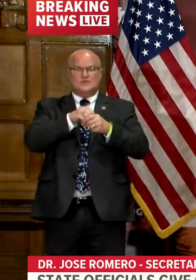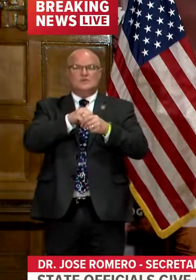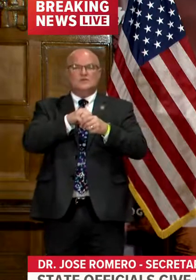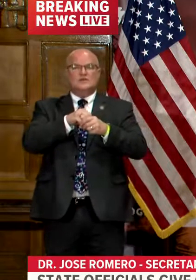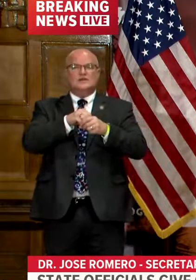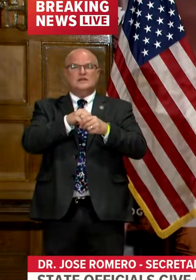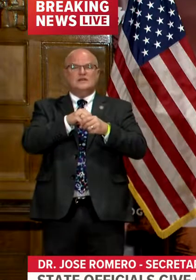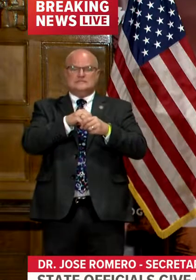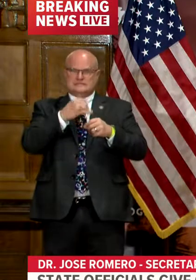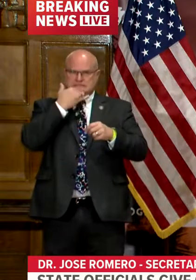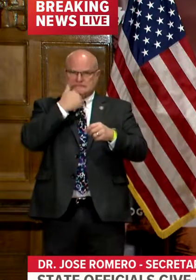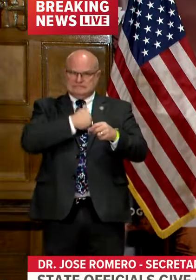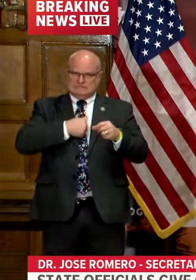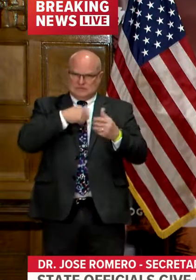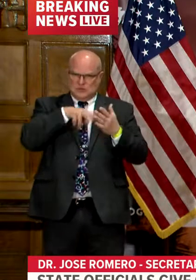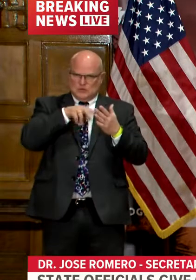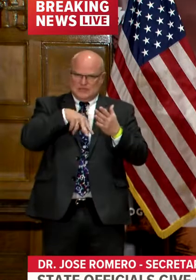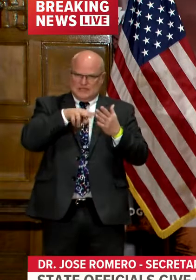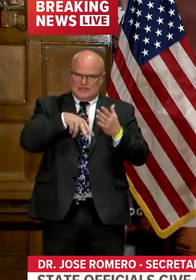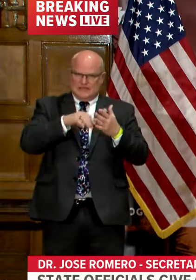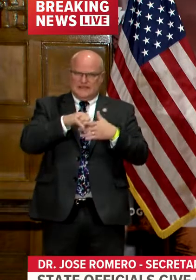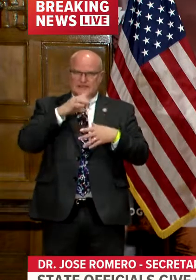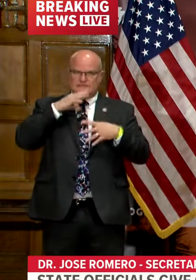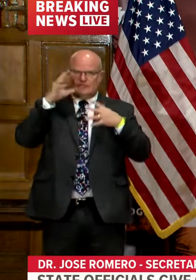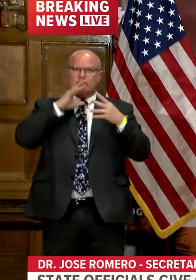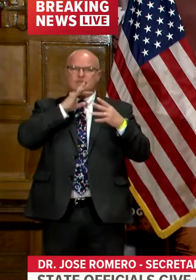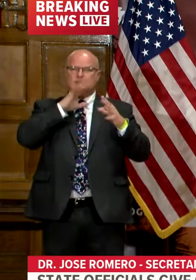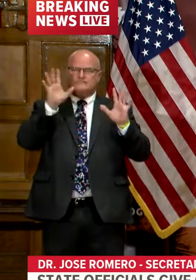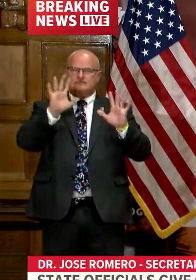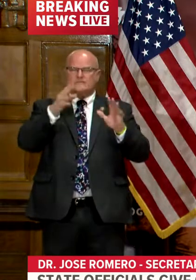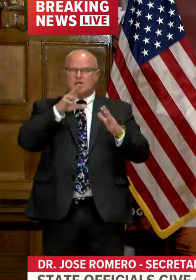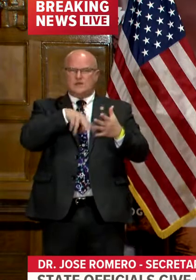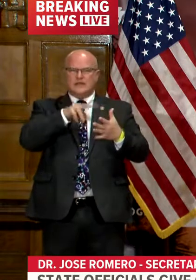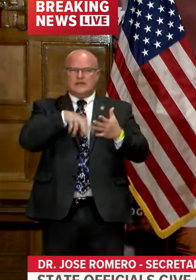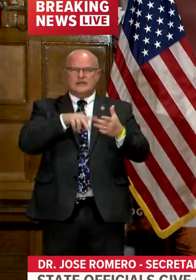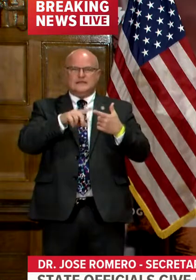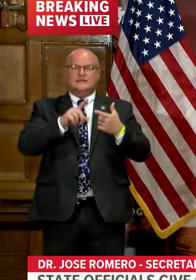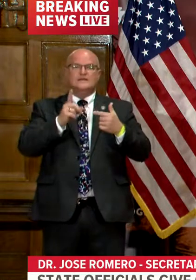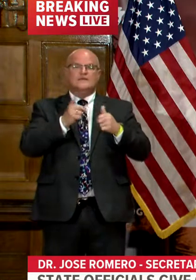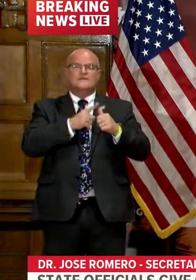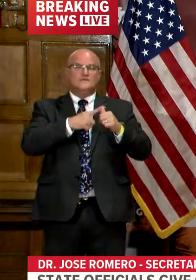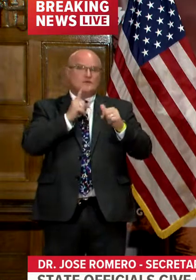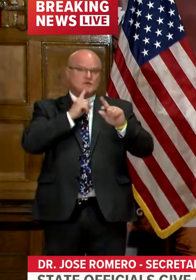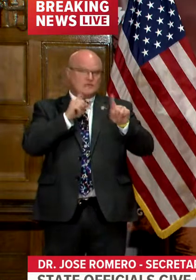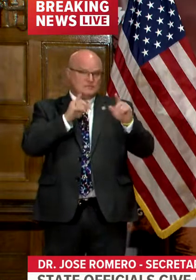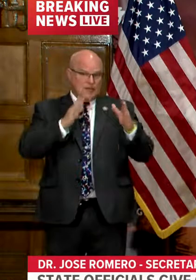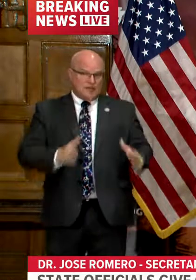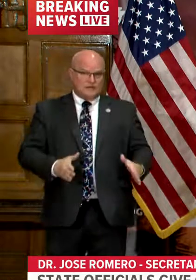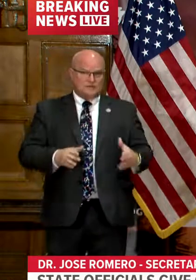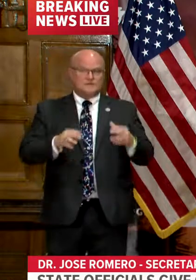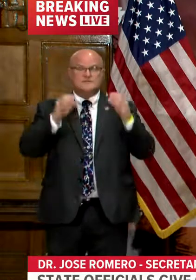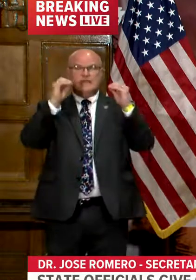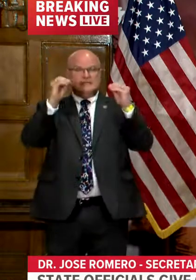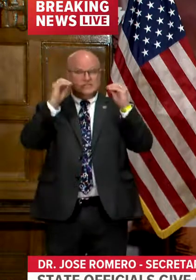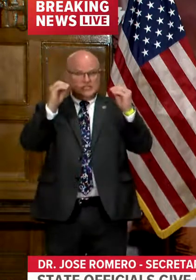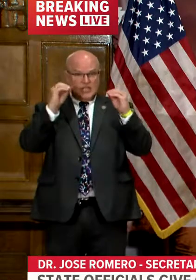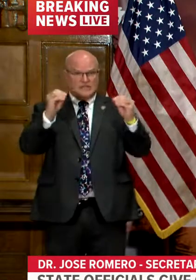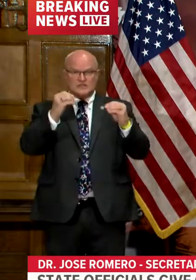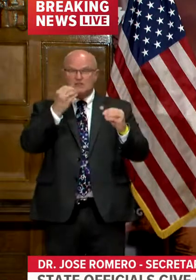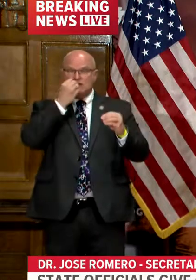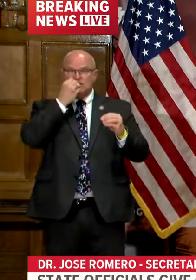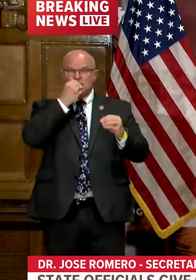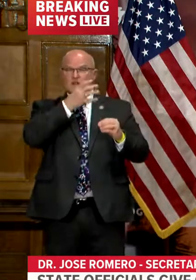for reading this because it's better for me to read than to not remember. It's the first responders, education,